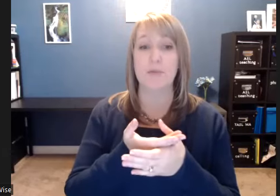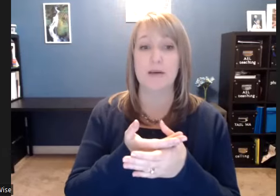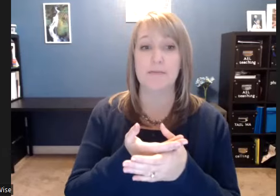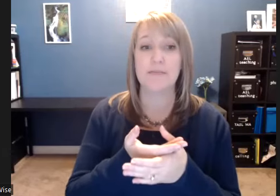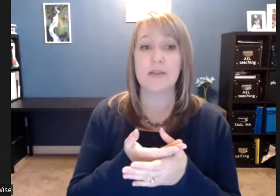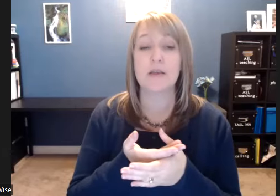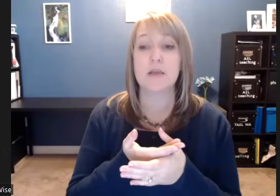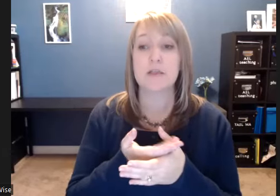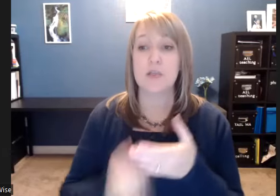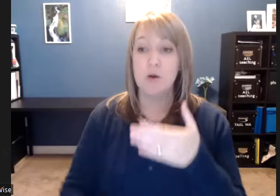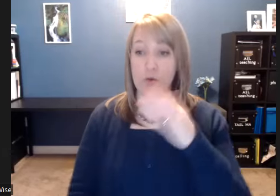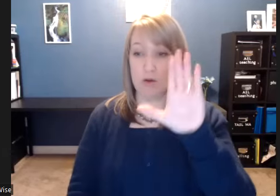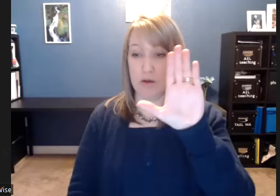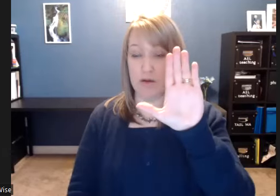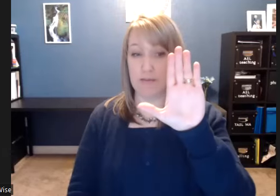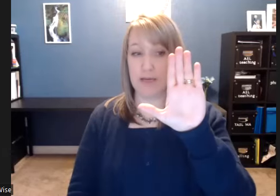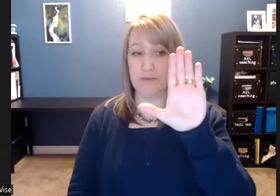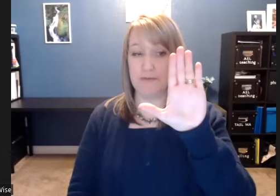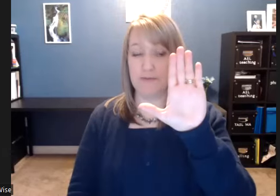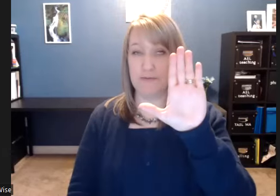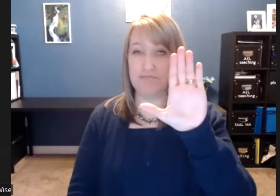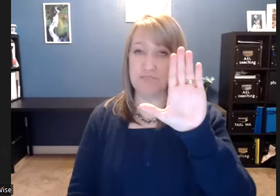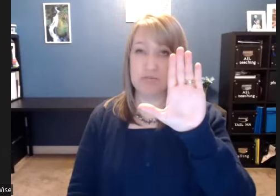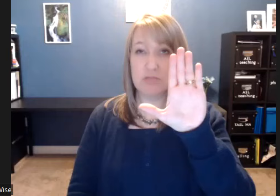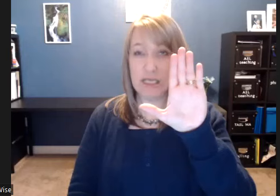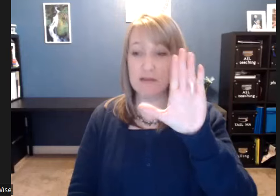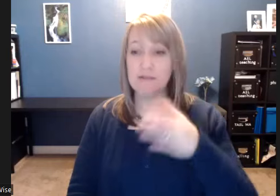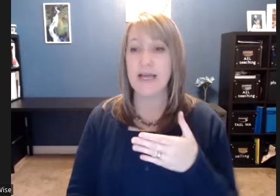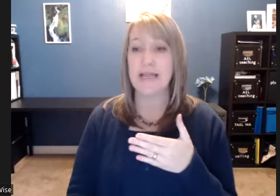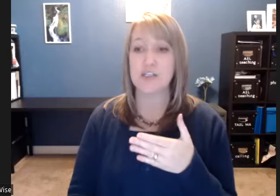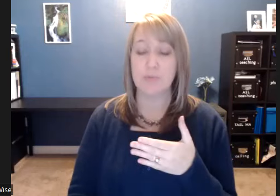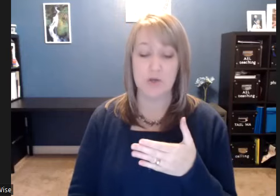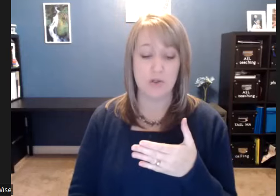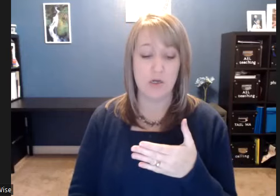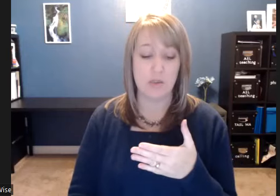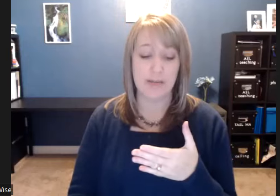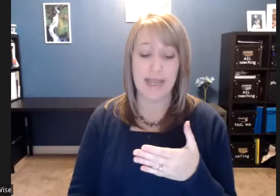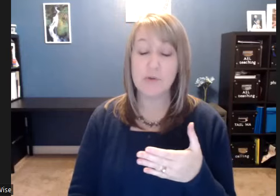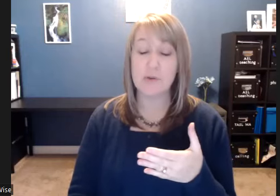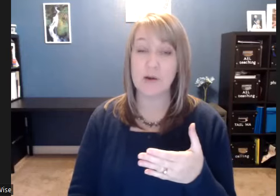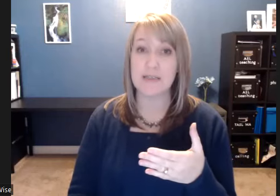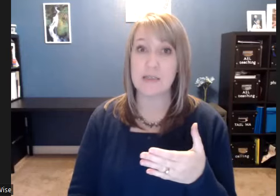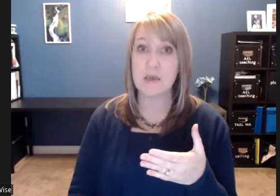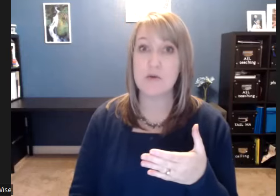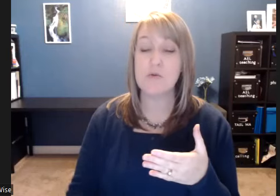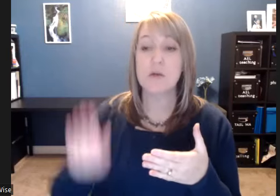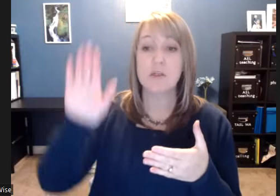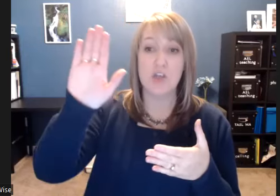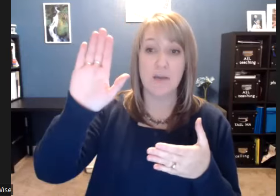movement. So kind of a flat hand shape on your non-dominant hand with your palm facing you. Dominant